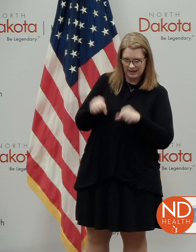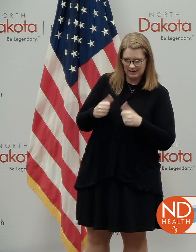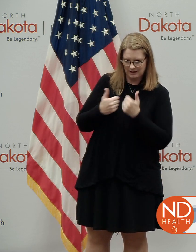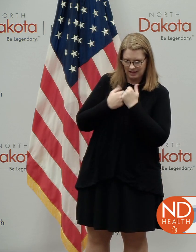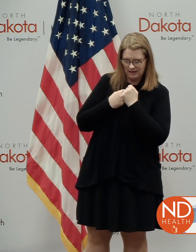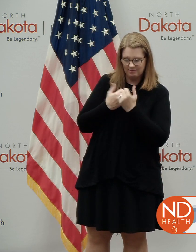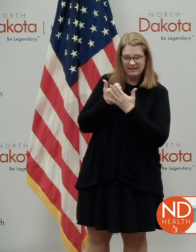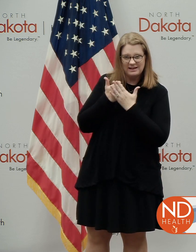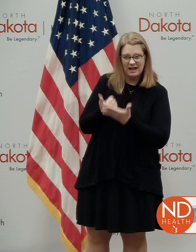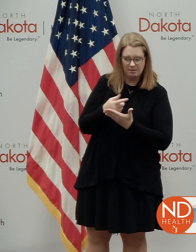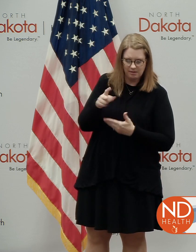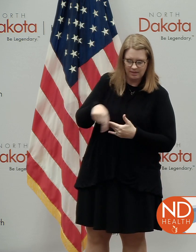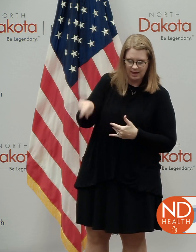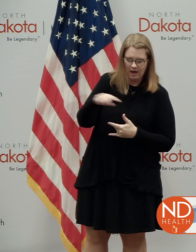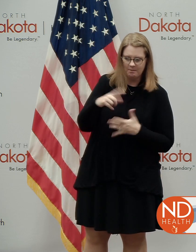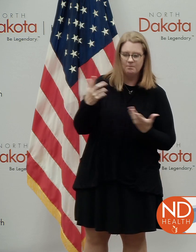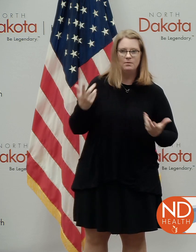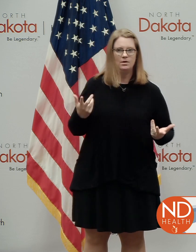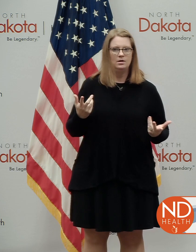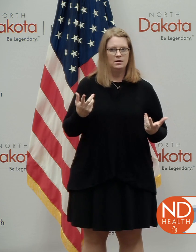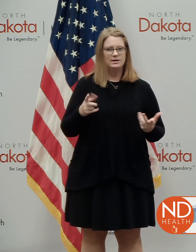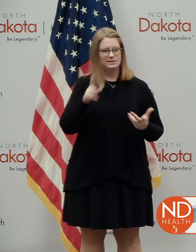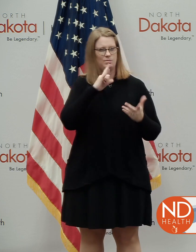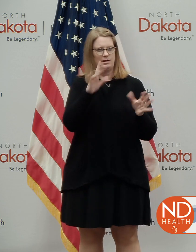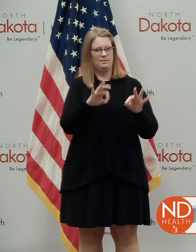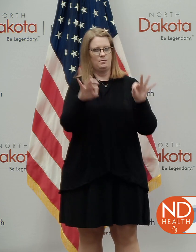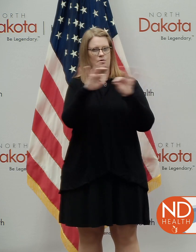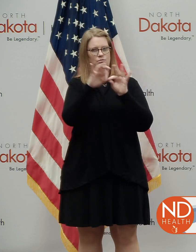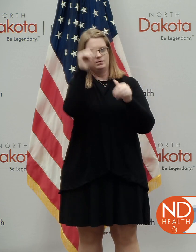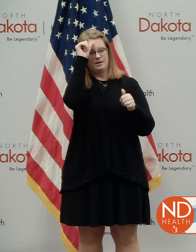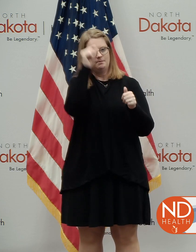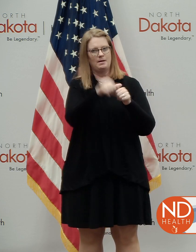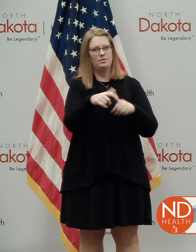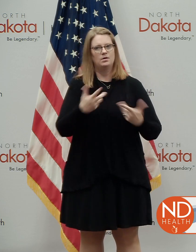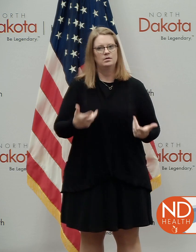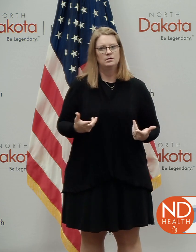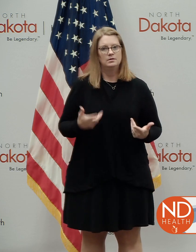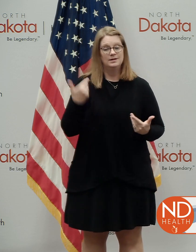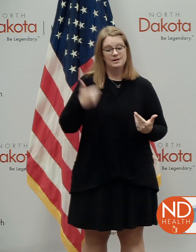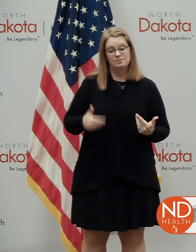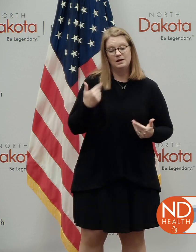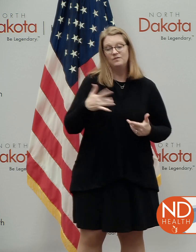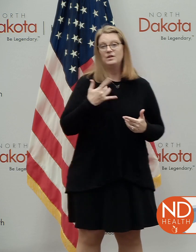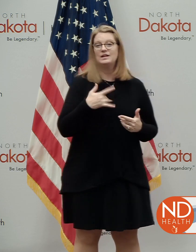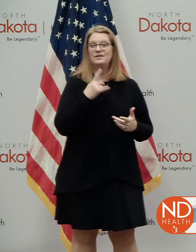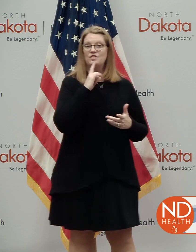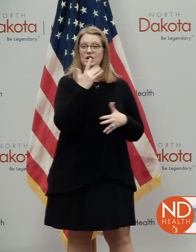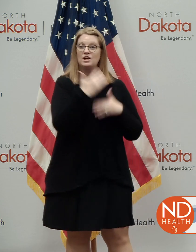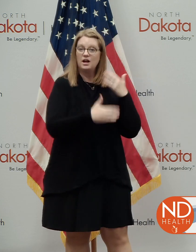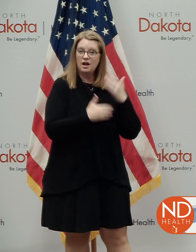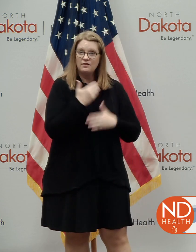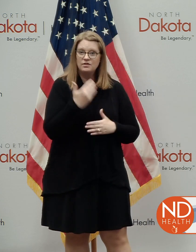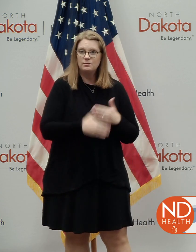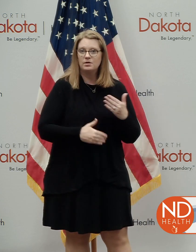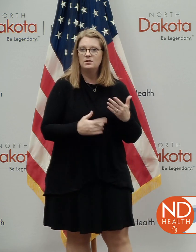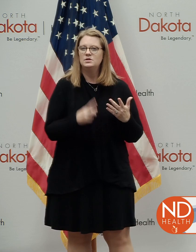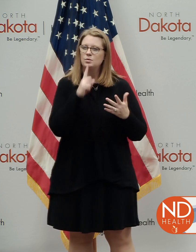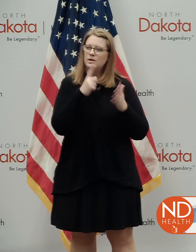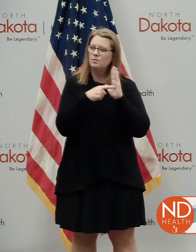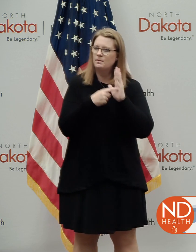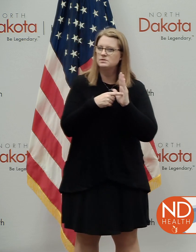And I think that's an important part for everybody to remember. I feel very comfortable standing up speaking for North Dakota